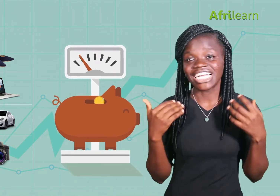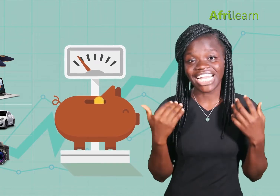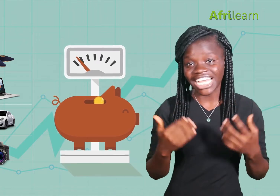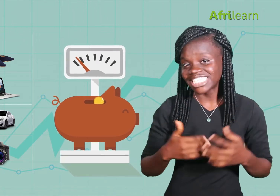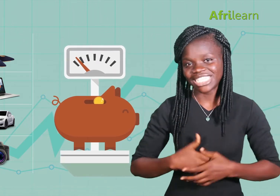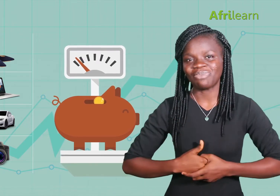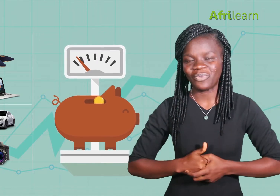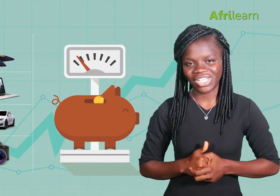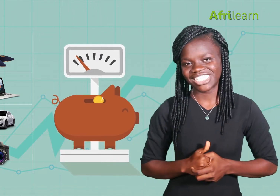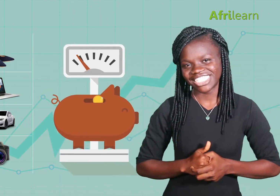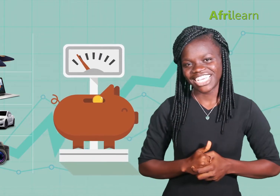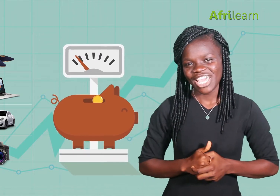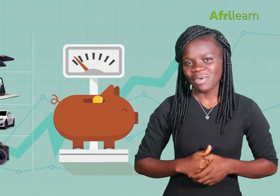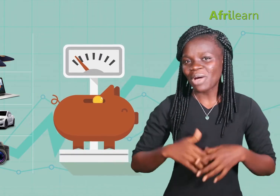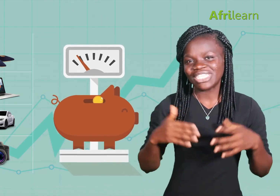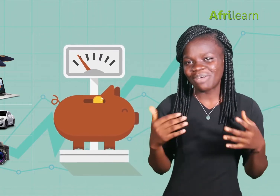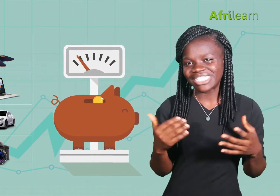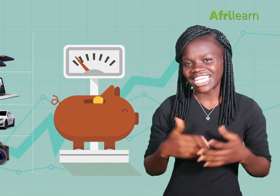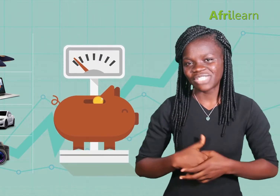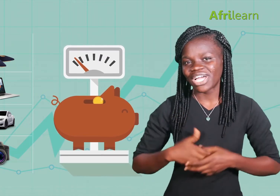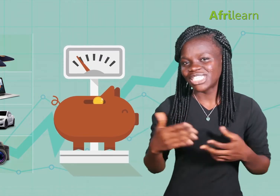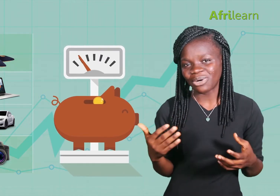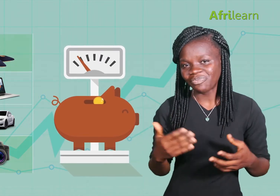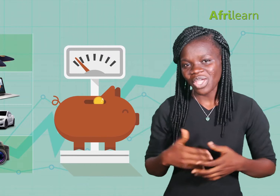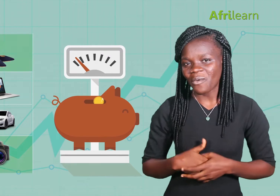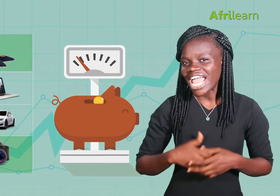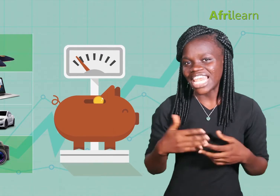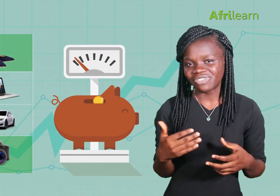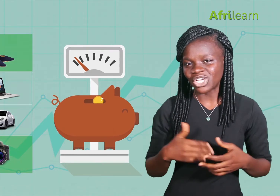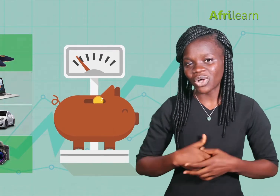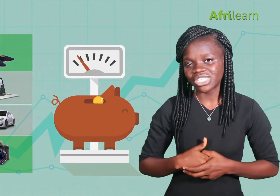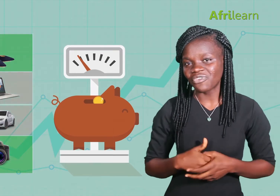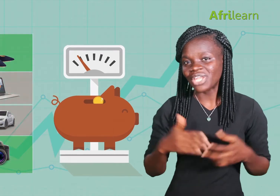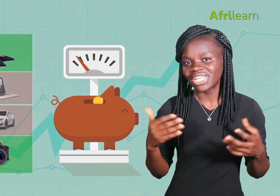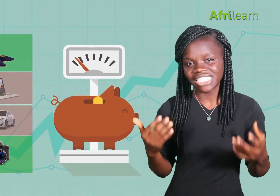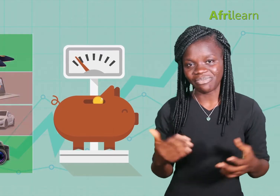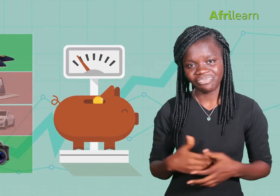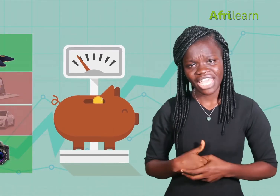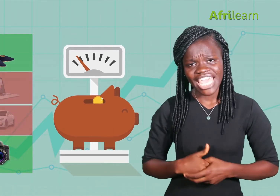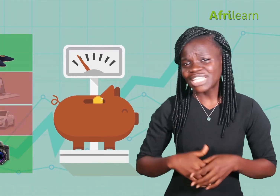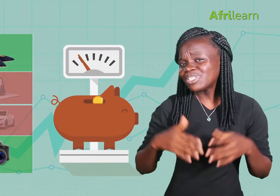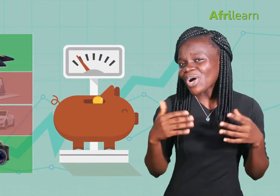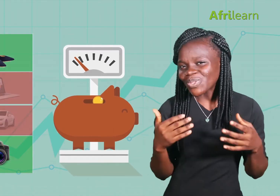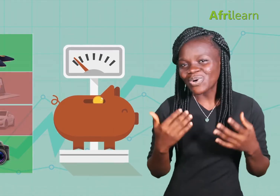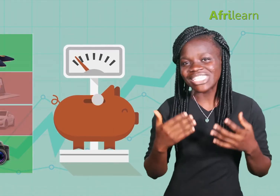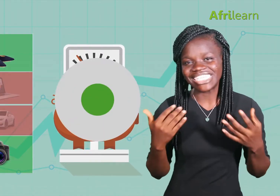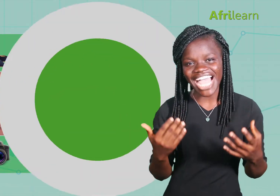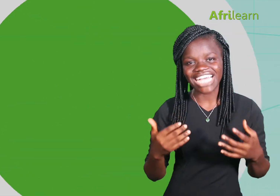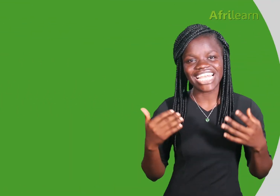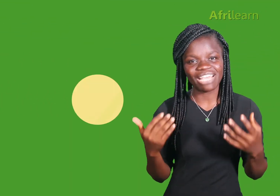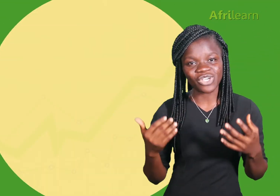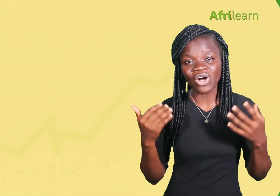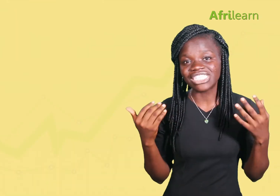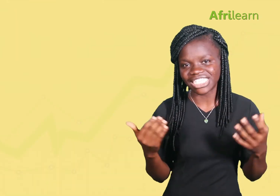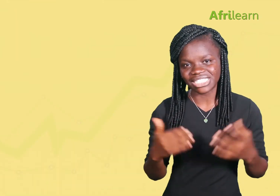good glance at my wants. Maybe I was able to satisfy some while I left the others for another time. Economists call those